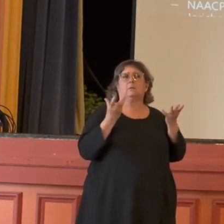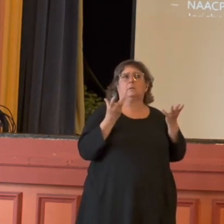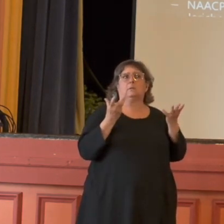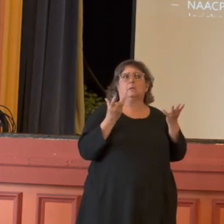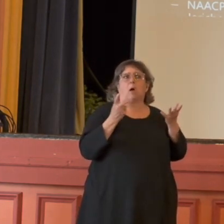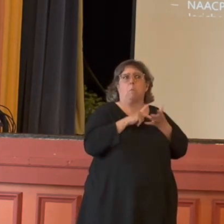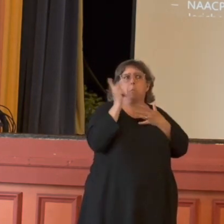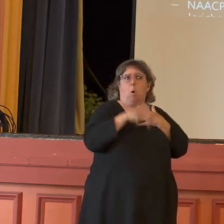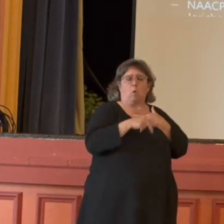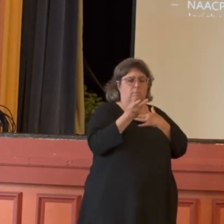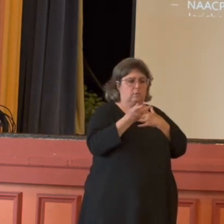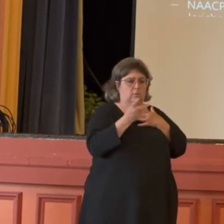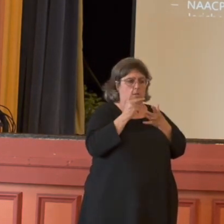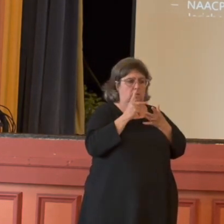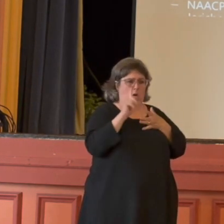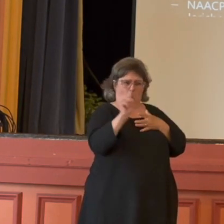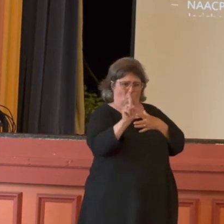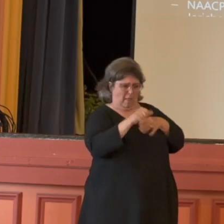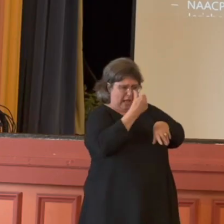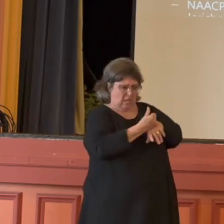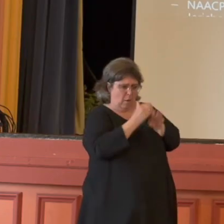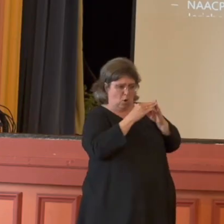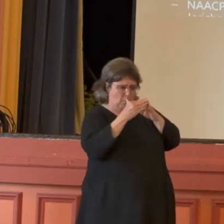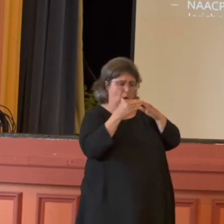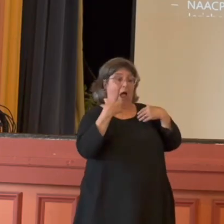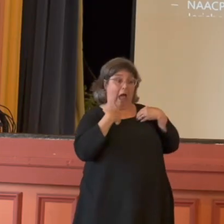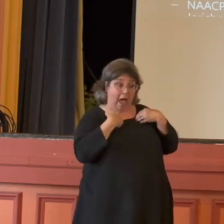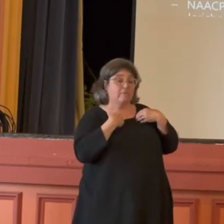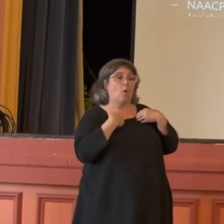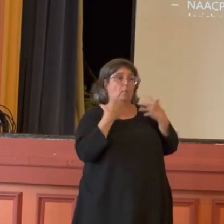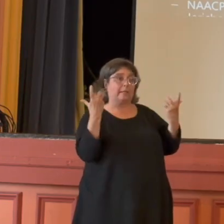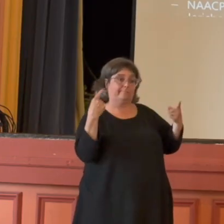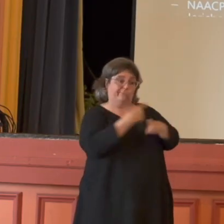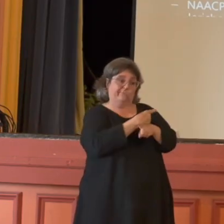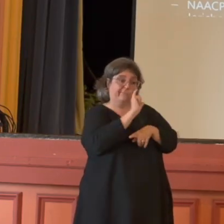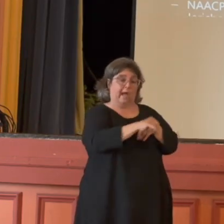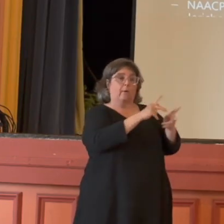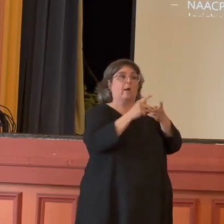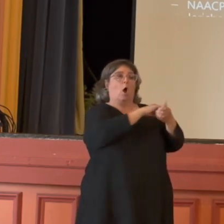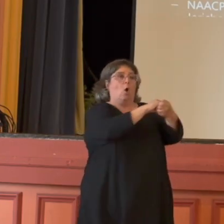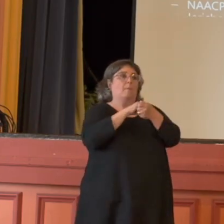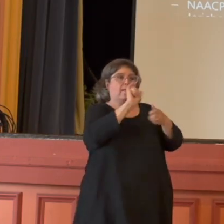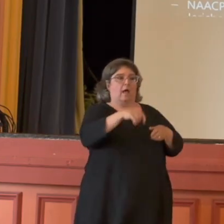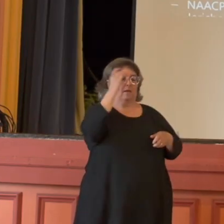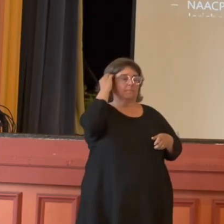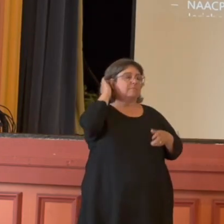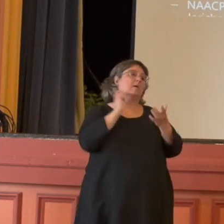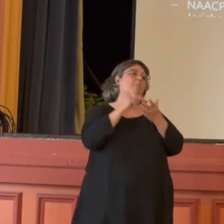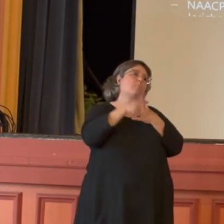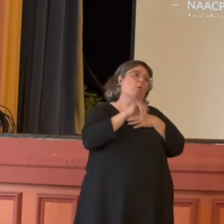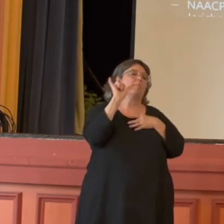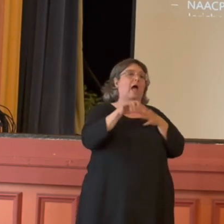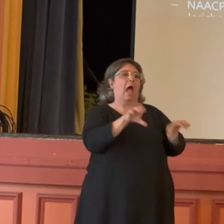where these programs are located, projects are located, where communities are already doing and where we intersect with them and we can collaborate on programs and